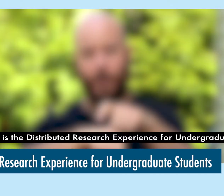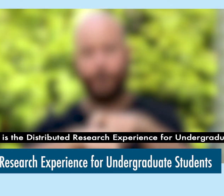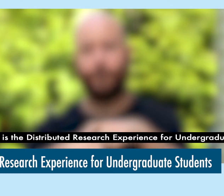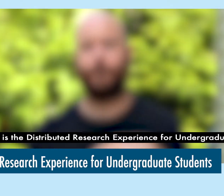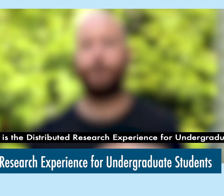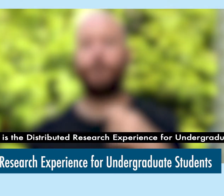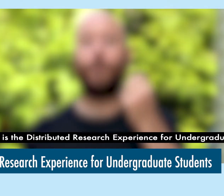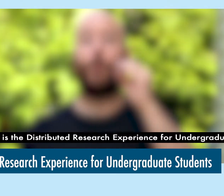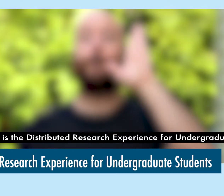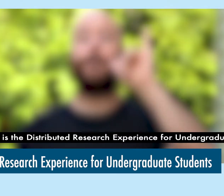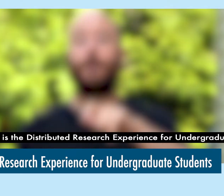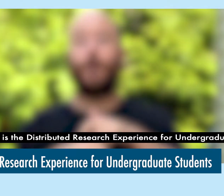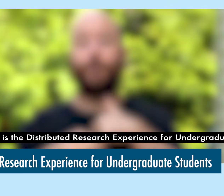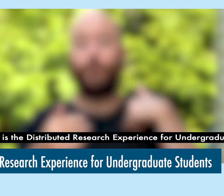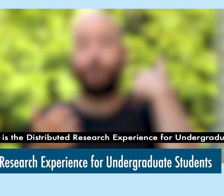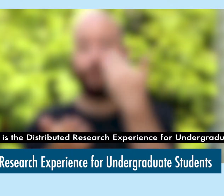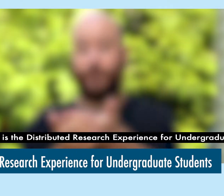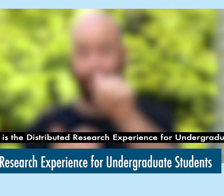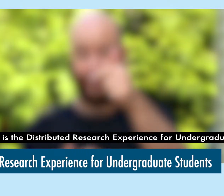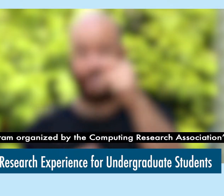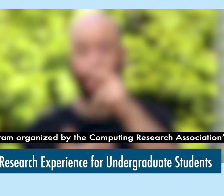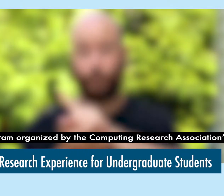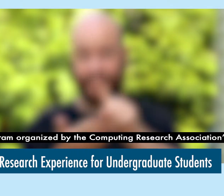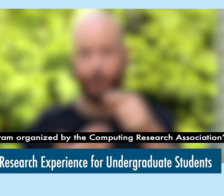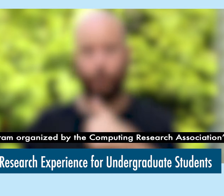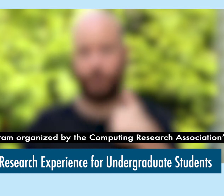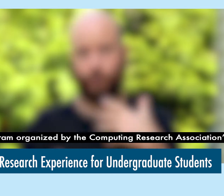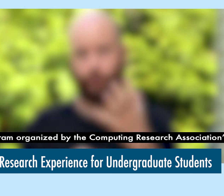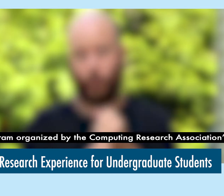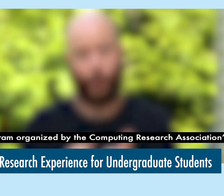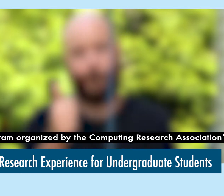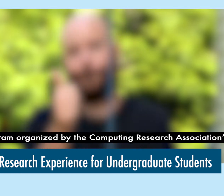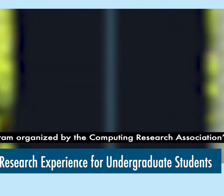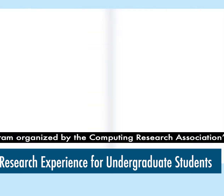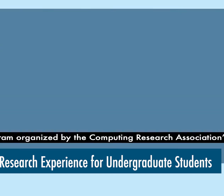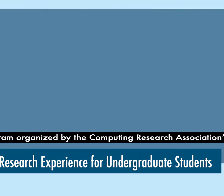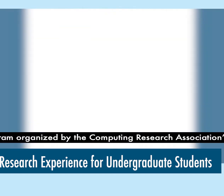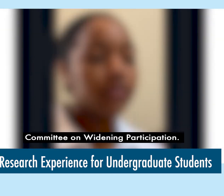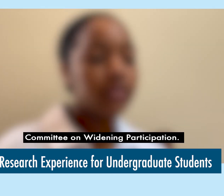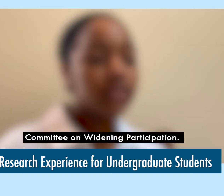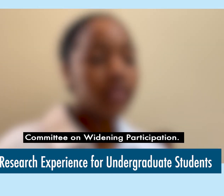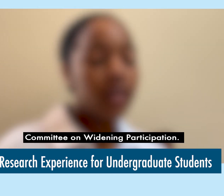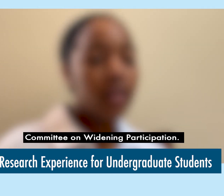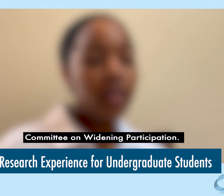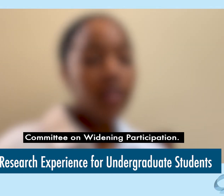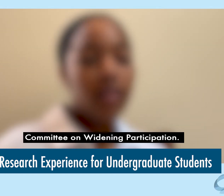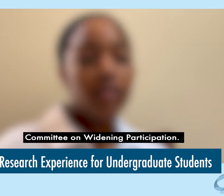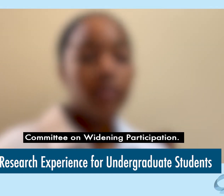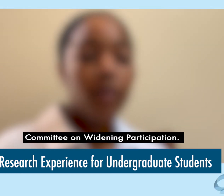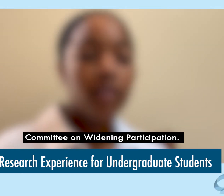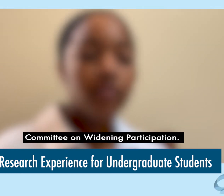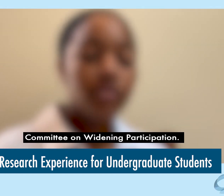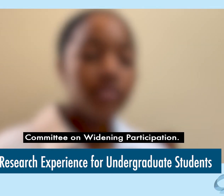DREW is the Distributed Research Experience for Undergraduates program organized by the Computing Research Association's Committee on Widening